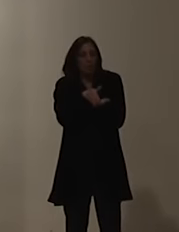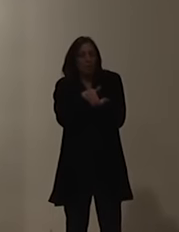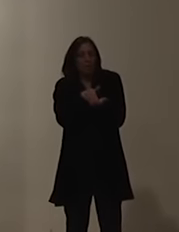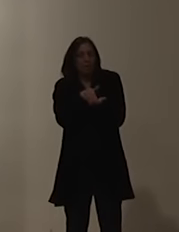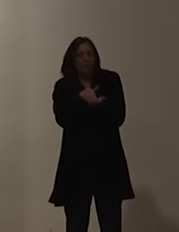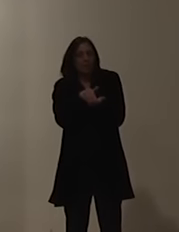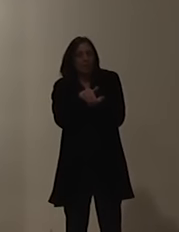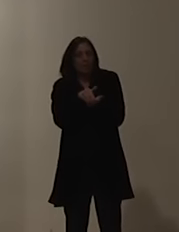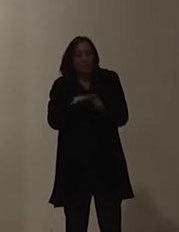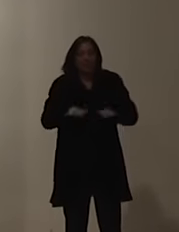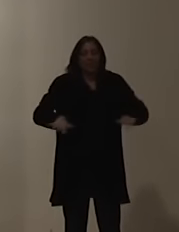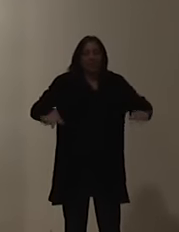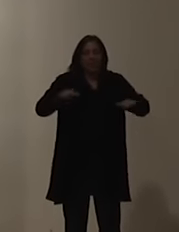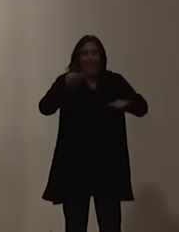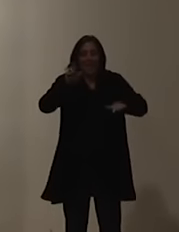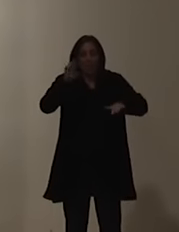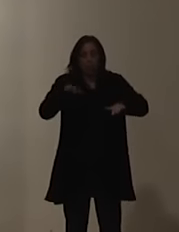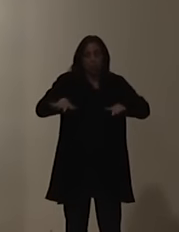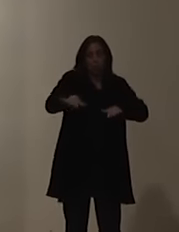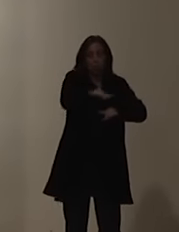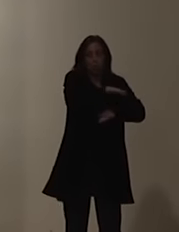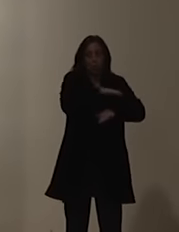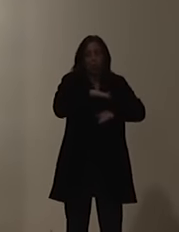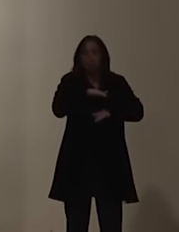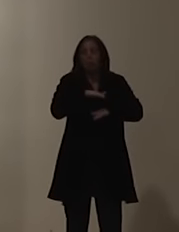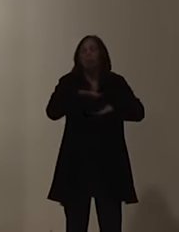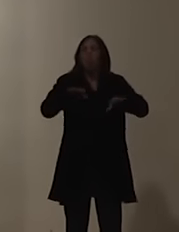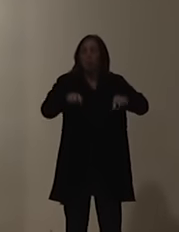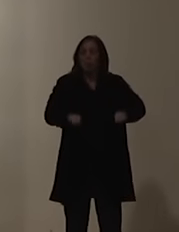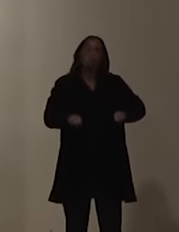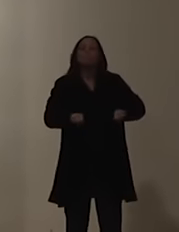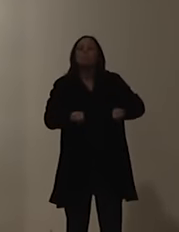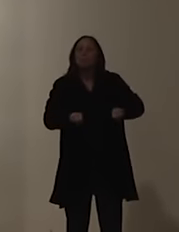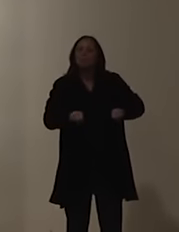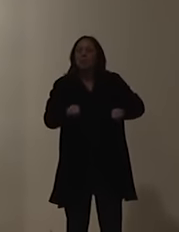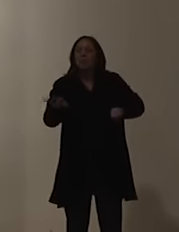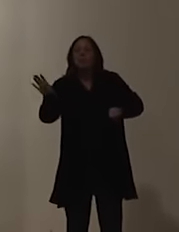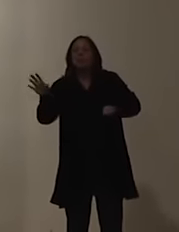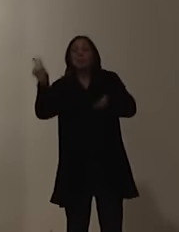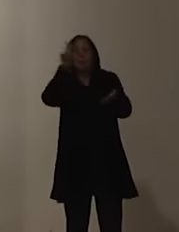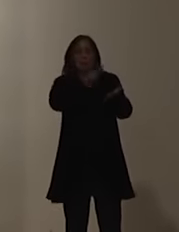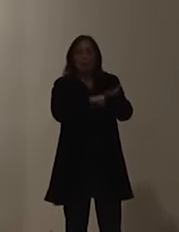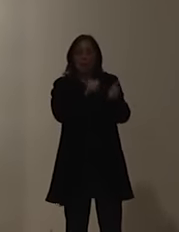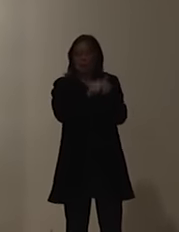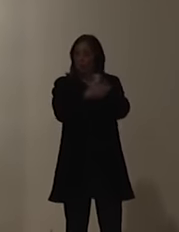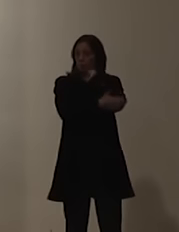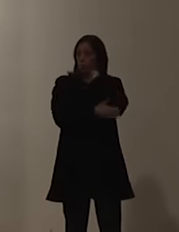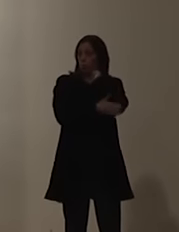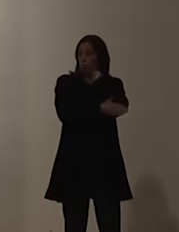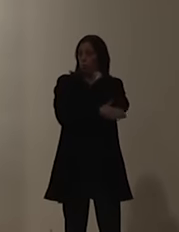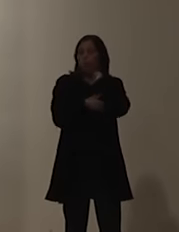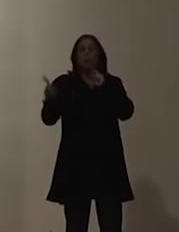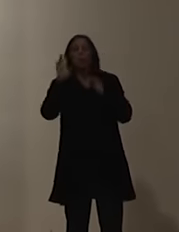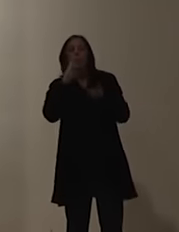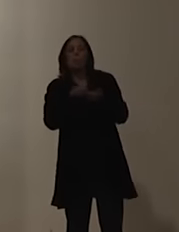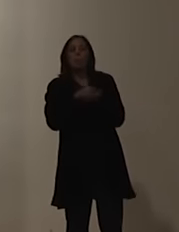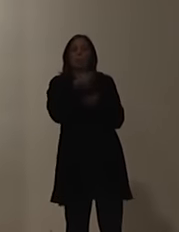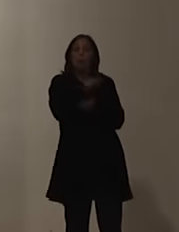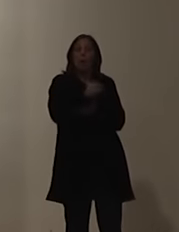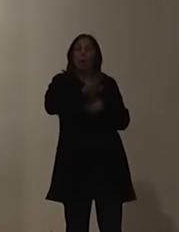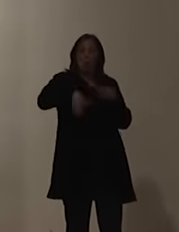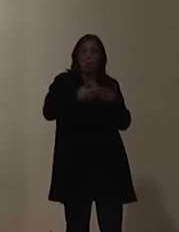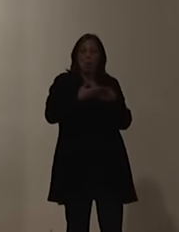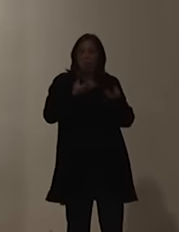1 million acre concession for 5 cents an acre. You know, it's a pretty big company. About half